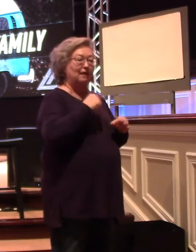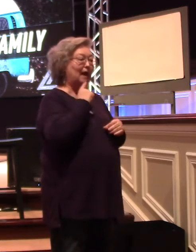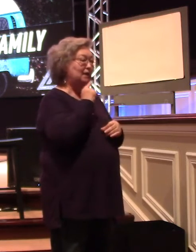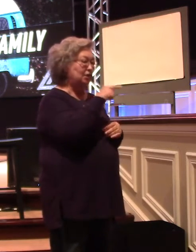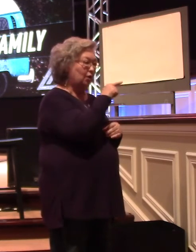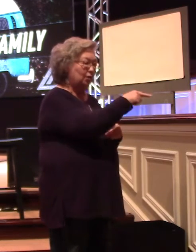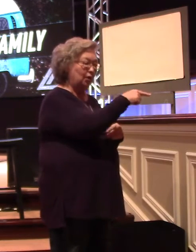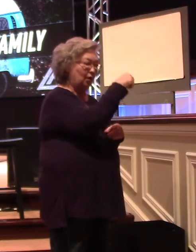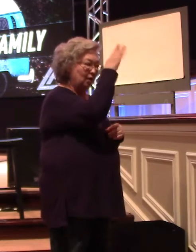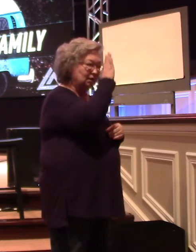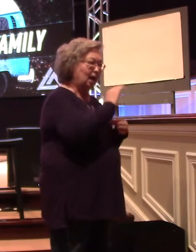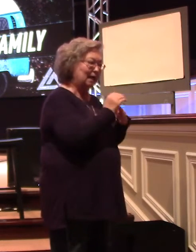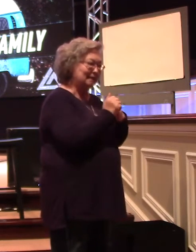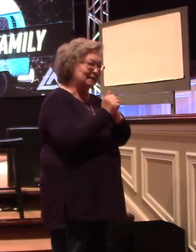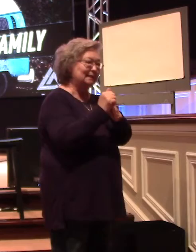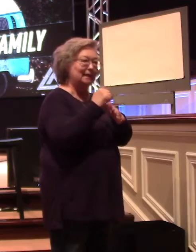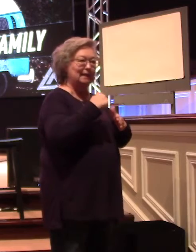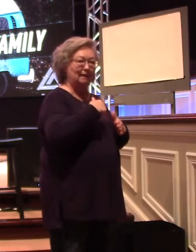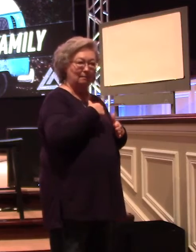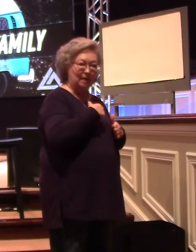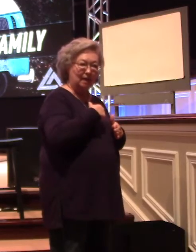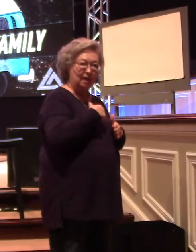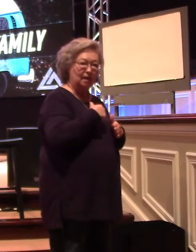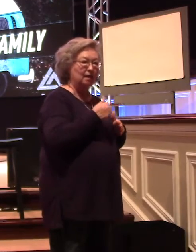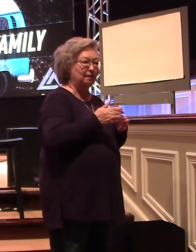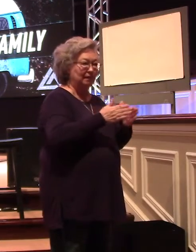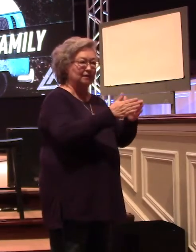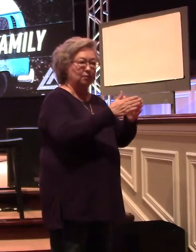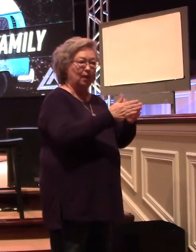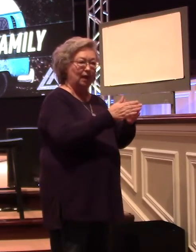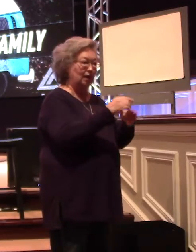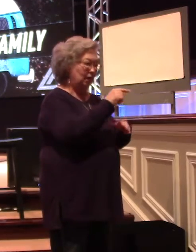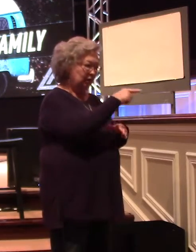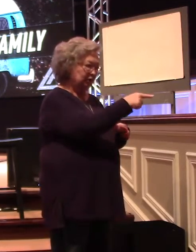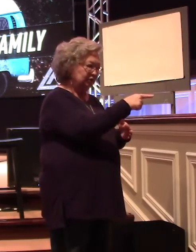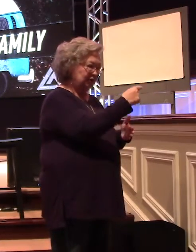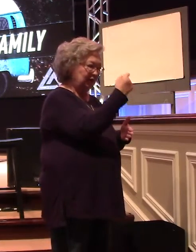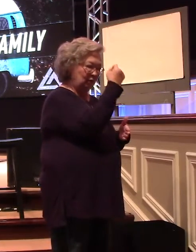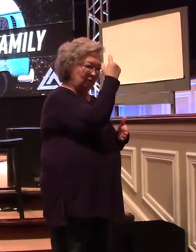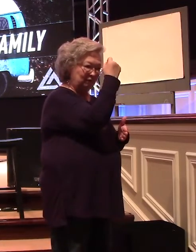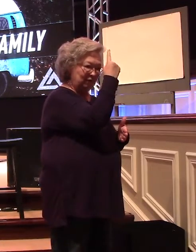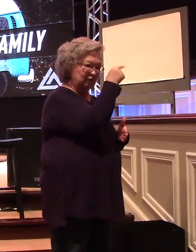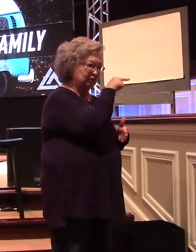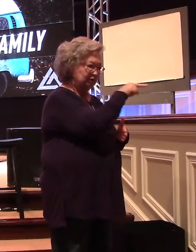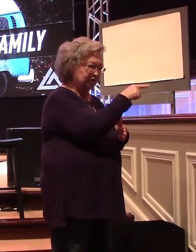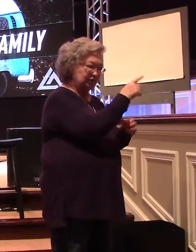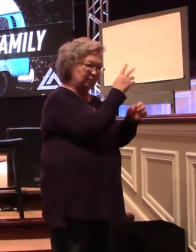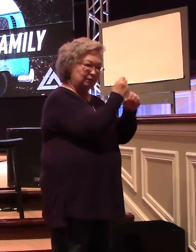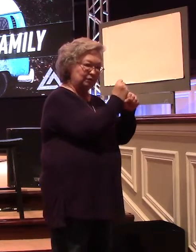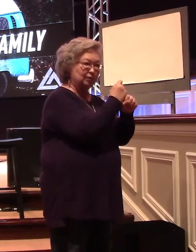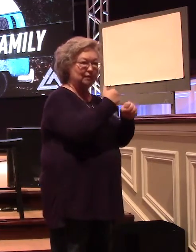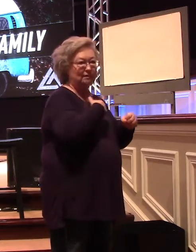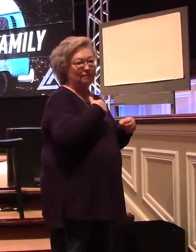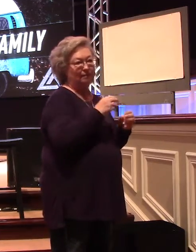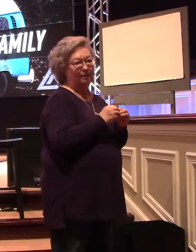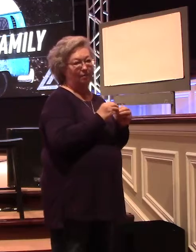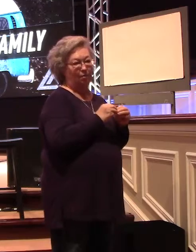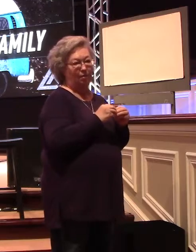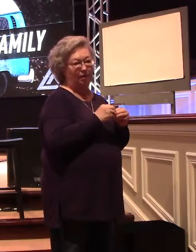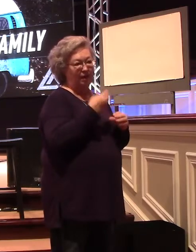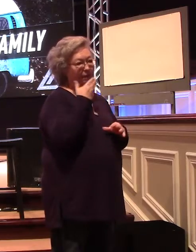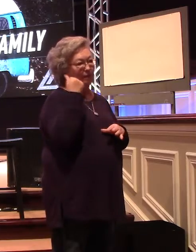with Jimmy, and we're going to do this together. That's why the spiritual leadership thing is such an important thing for us as men.